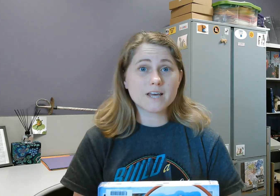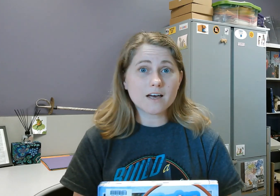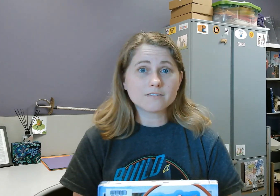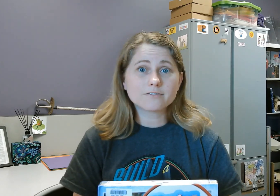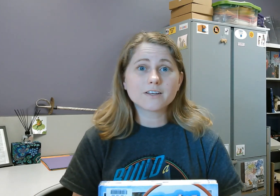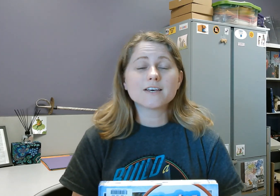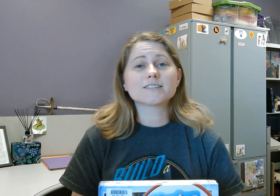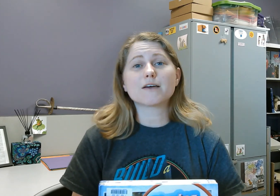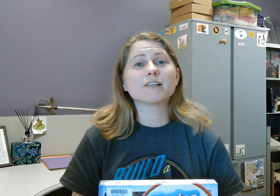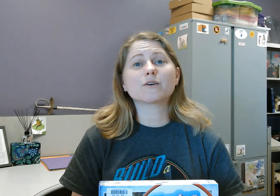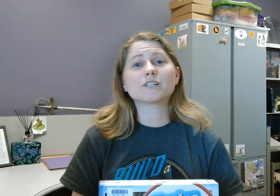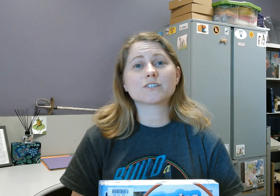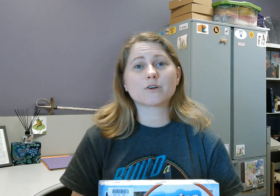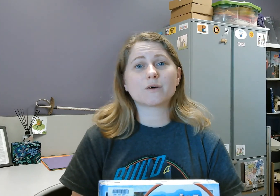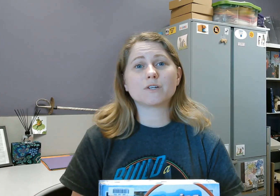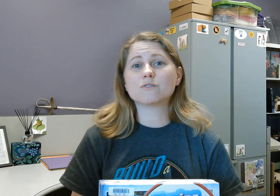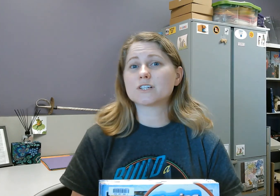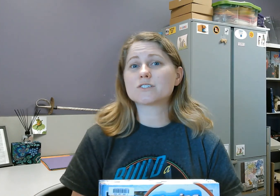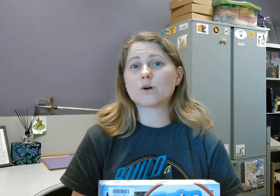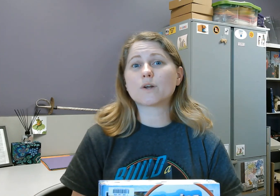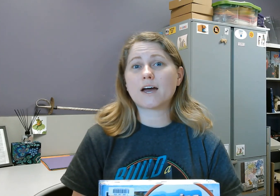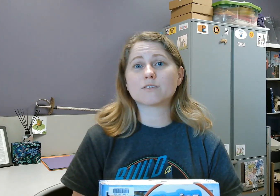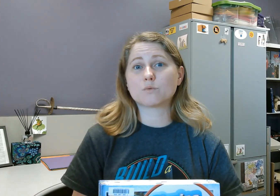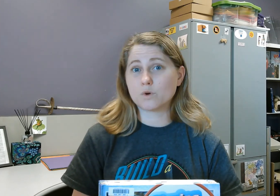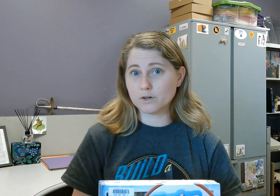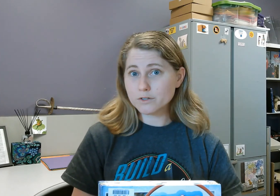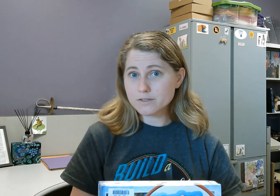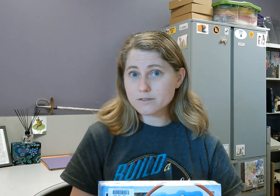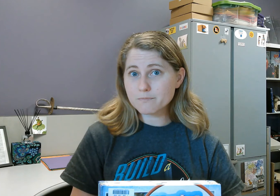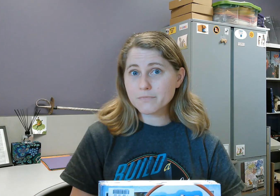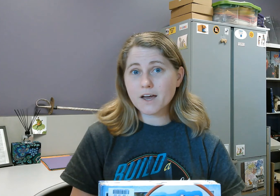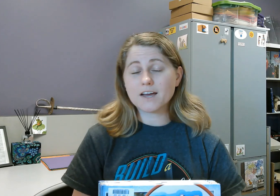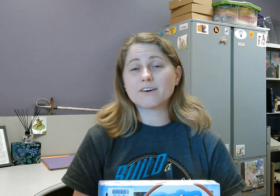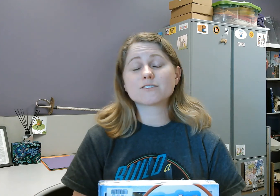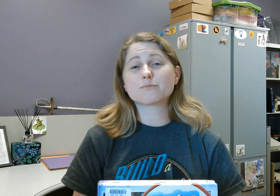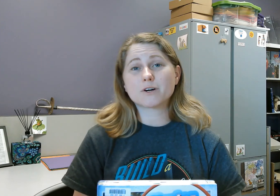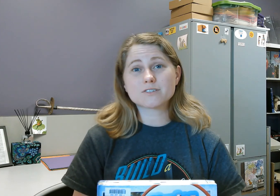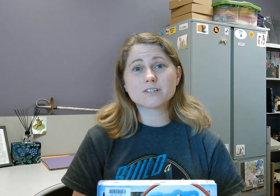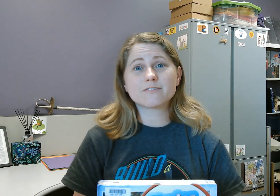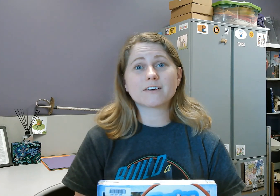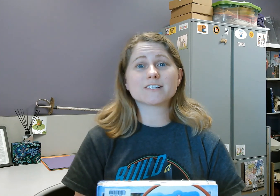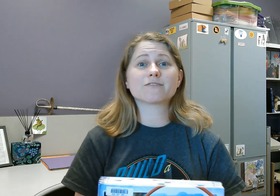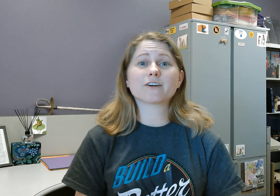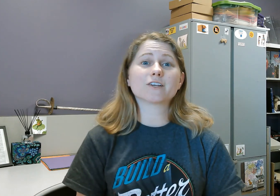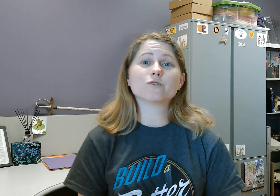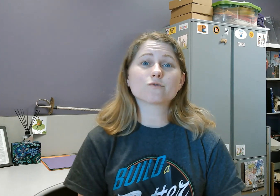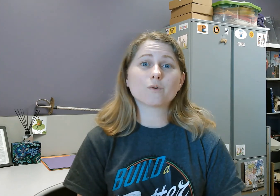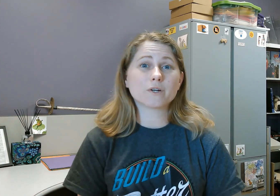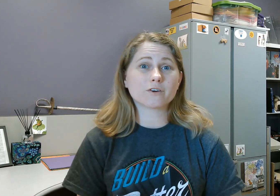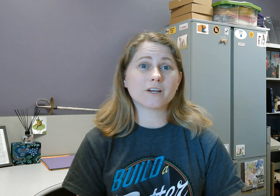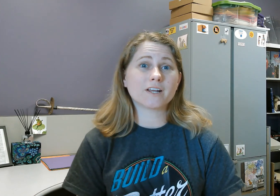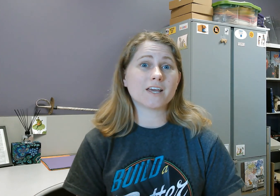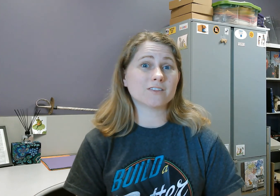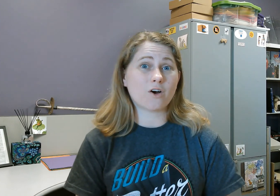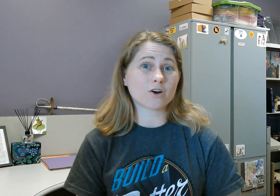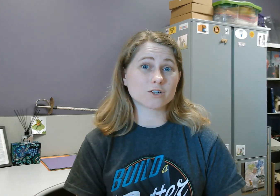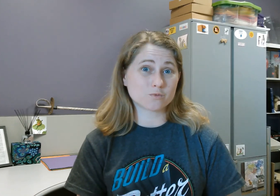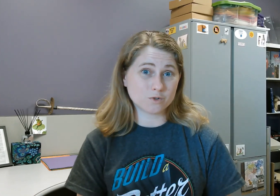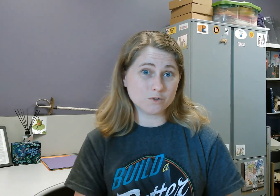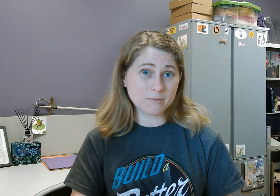deaf. Sign language is great when you just don't have the words. I've also personally found it's very useful when you're in a large room and